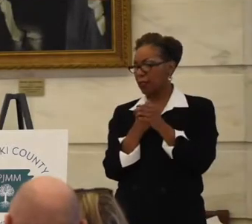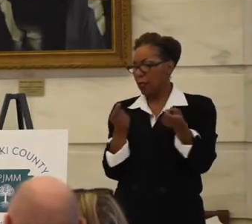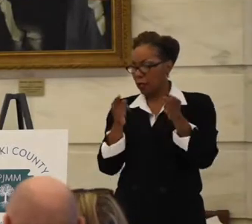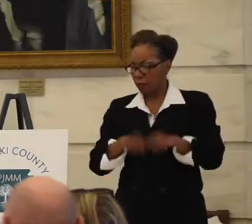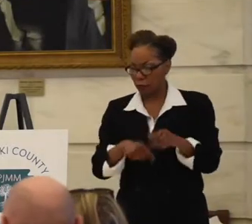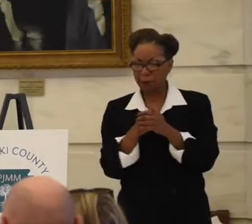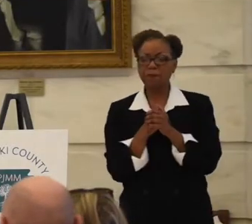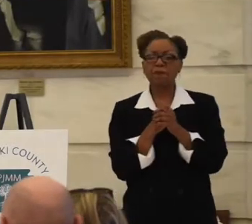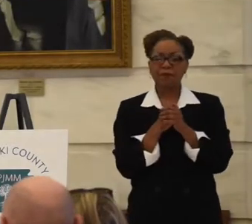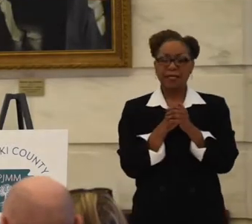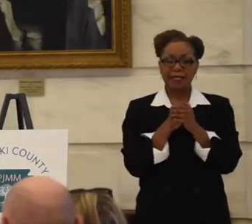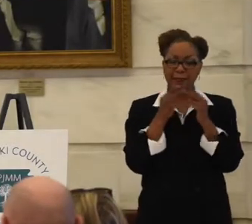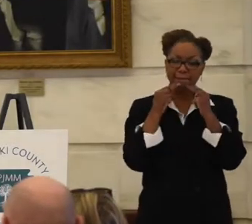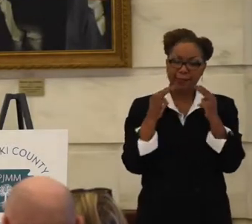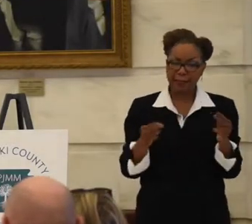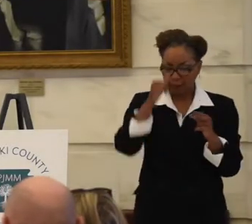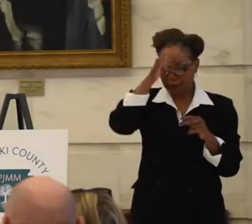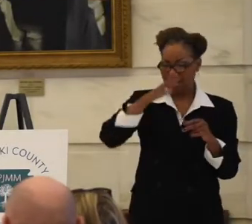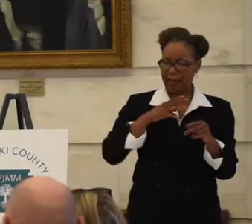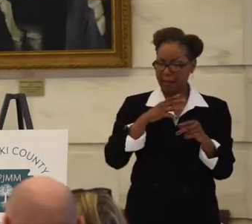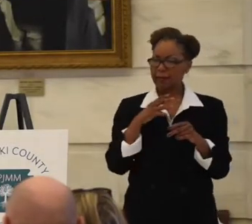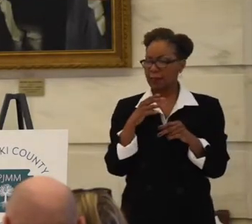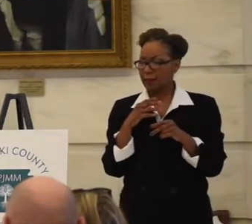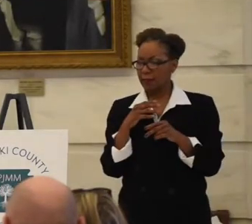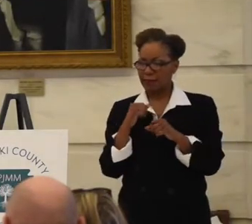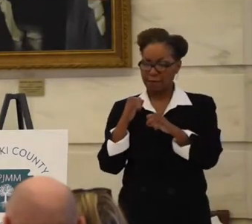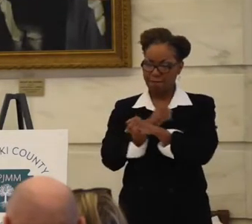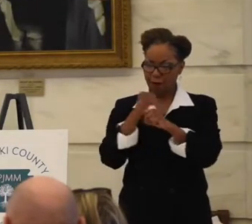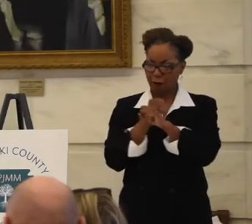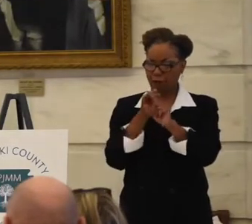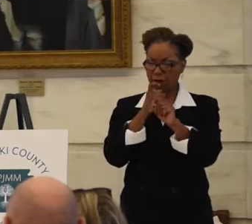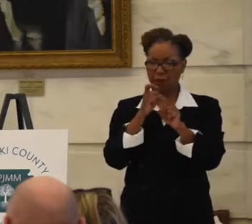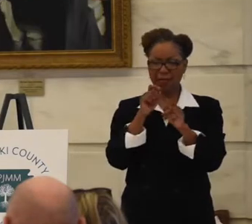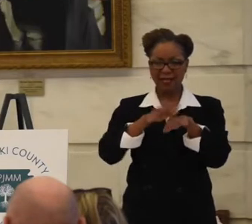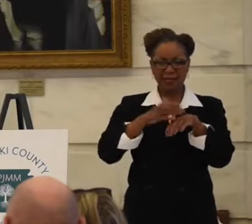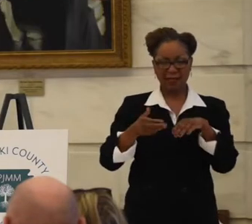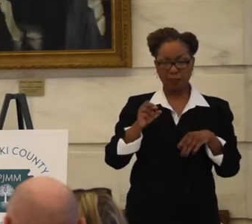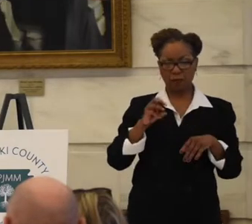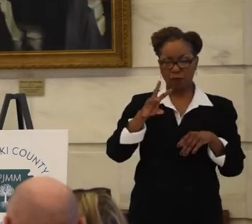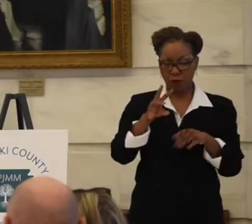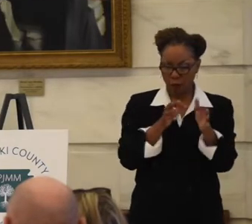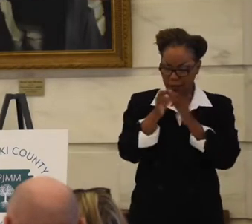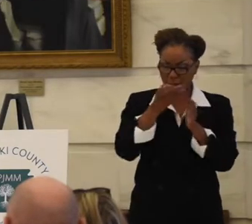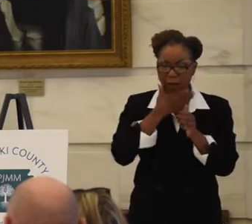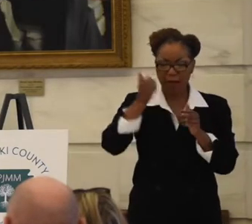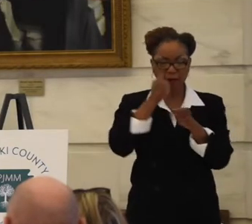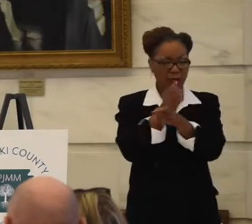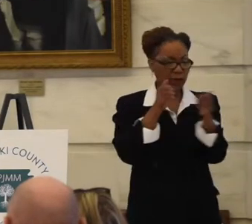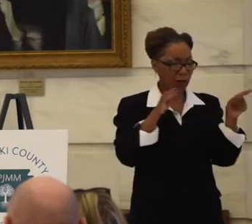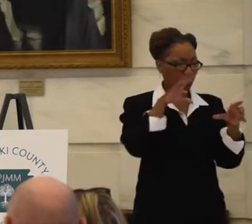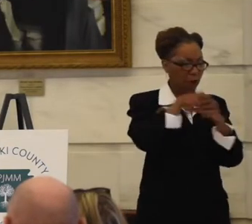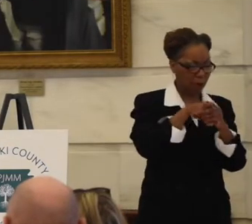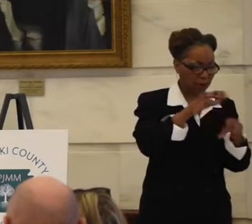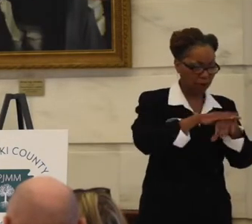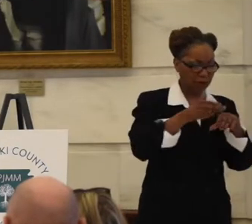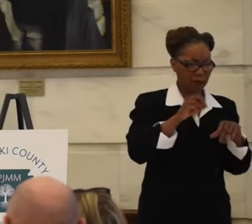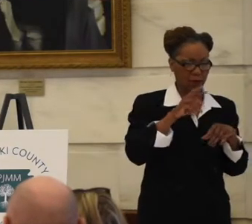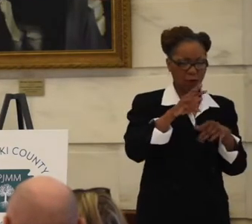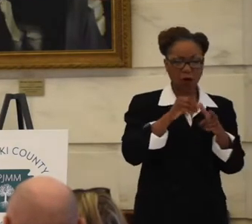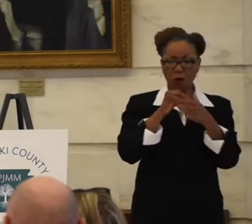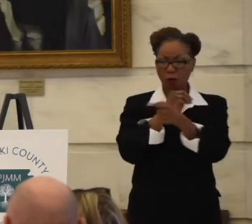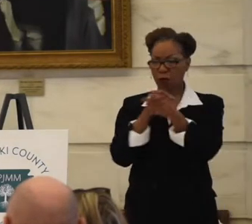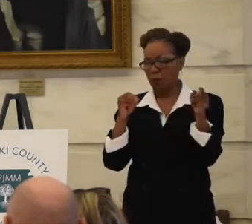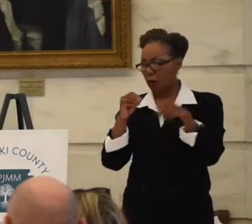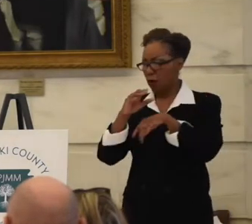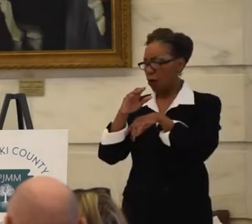of the innocent men Brian Stevenson fought to free from death row, says it best. You're either a part of the death squad or you're banging on the